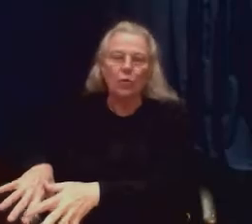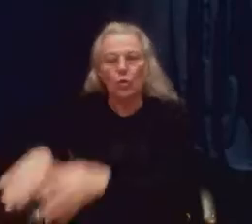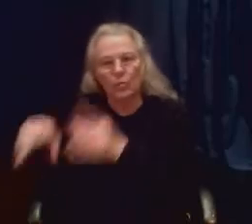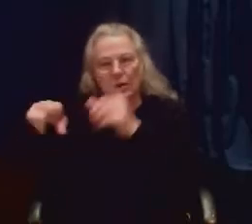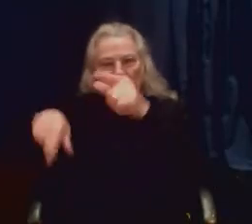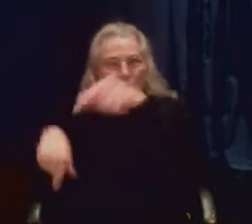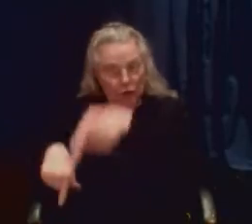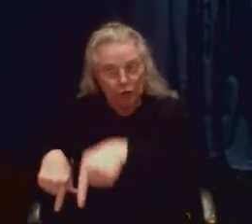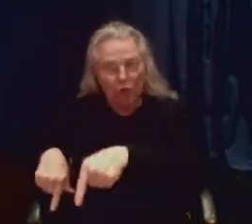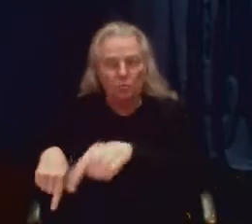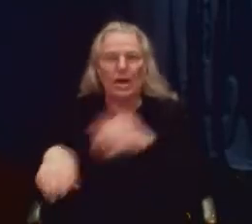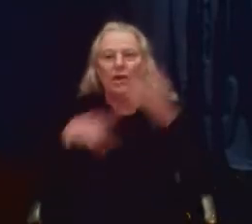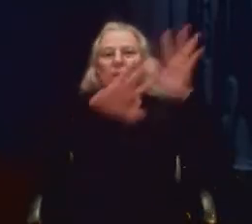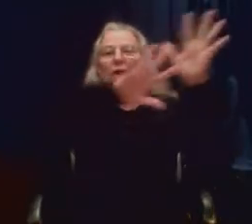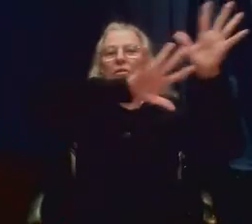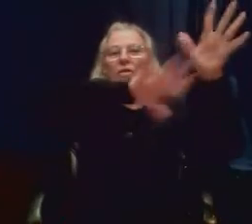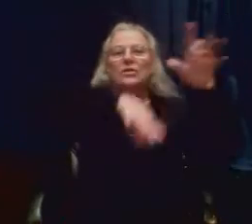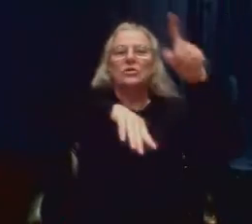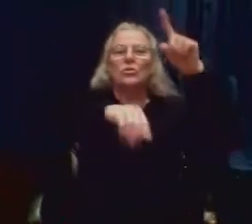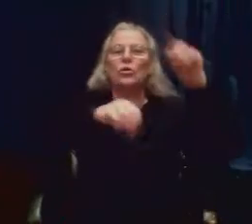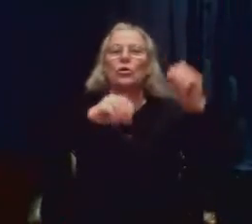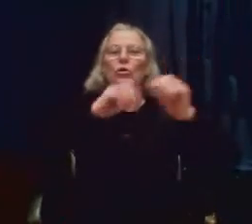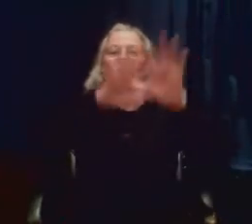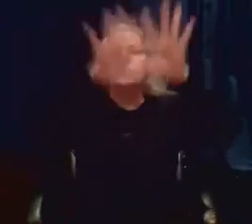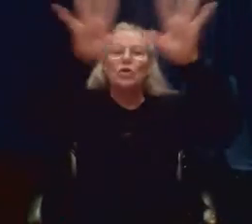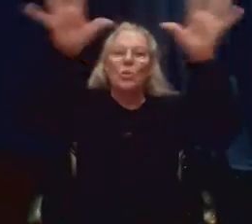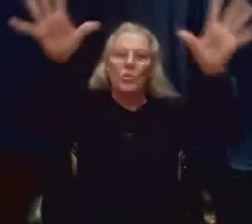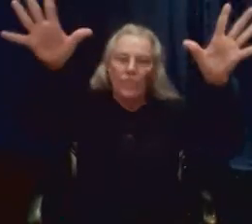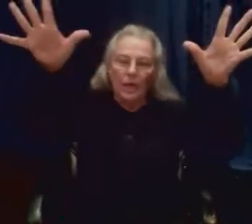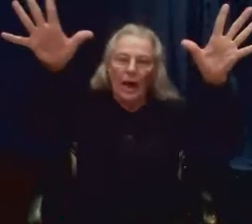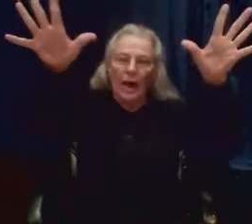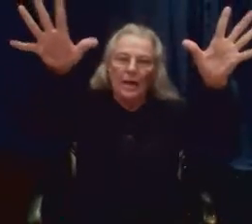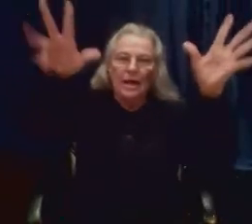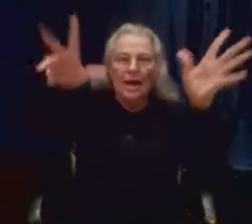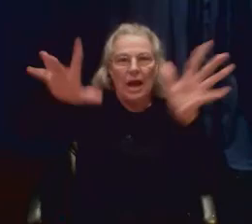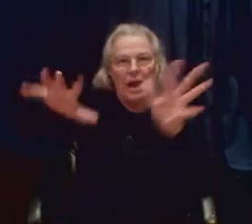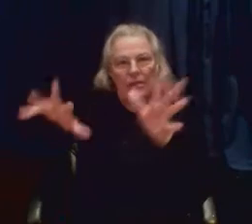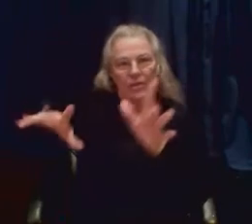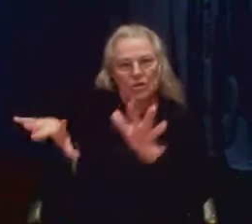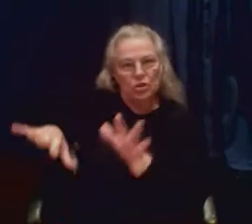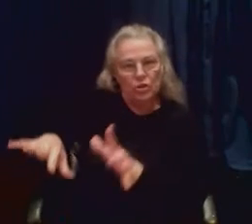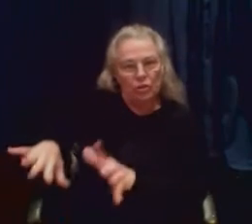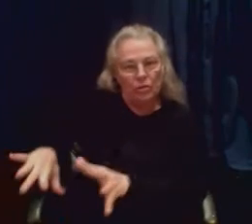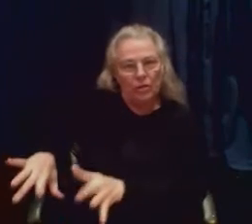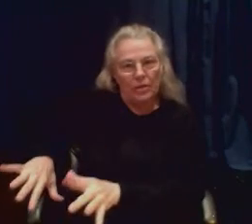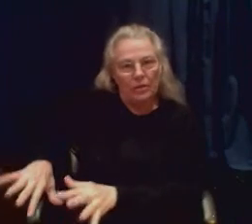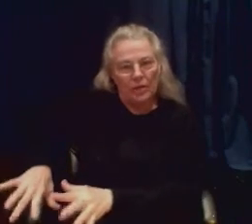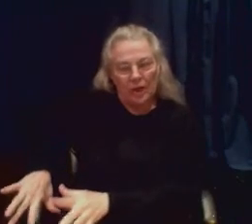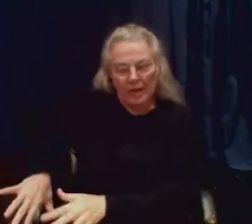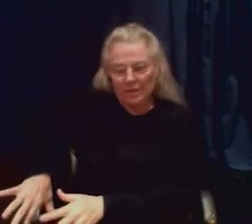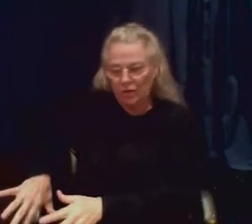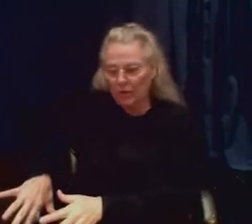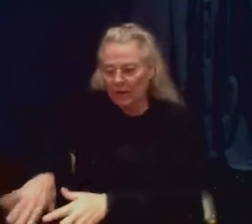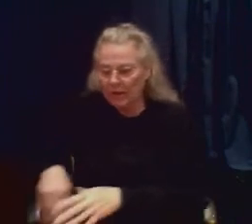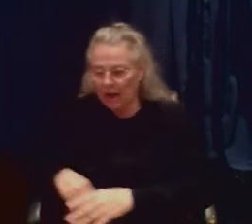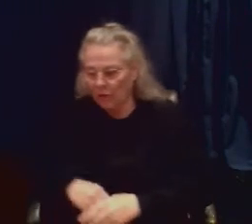downward, meaning to go down. This is, you're going to start with the light and then show the light streaming